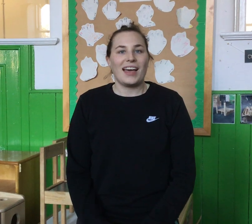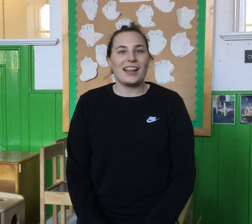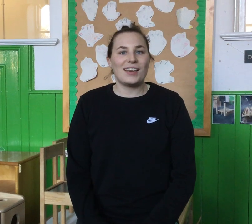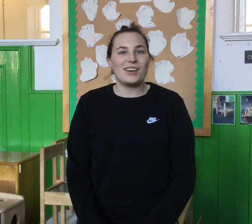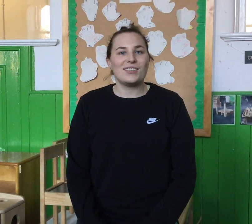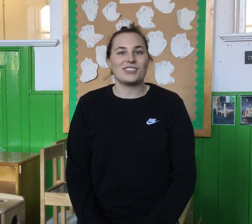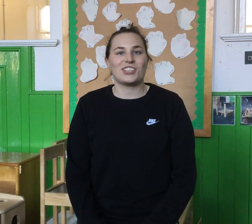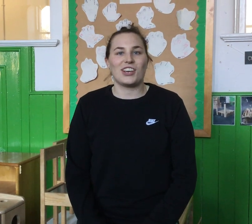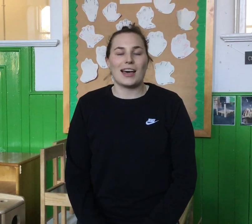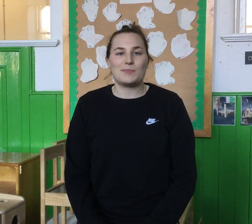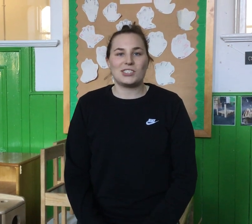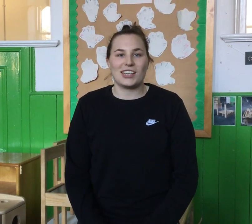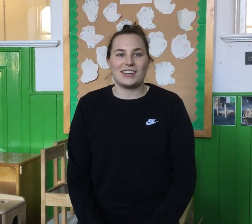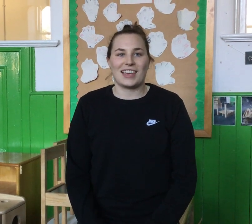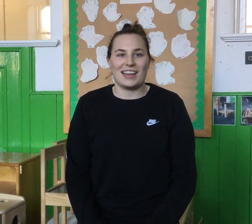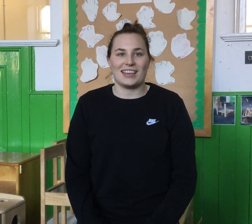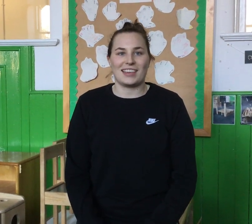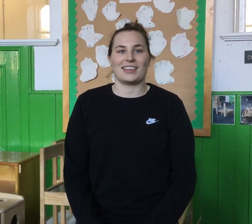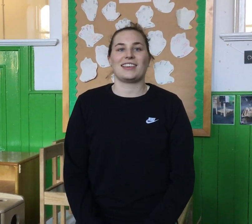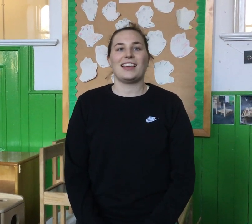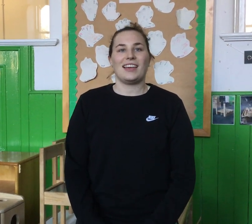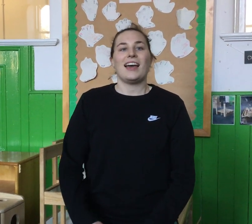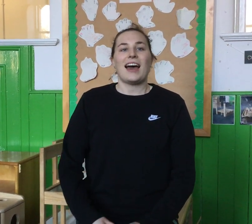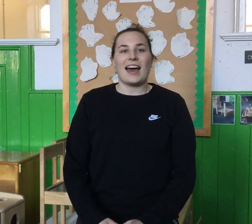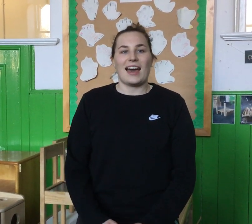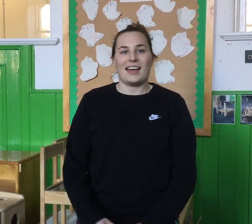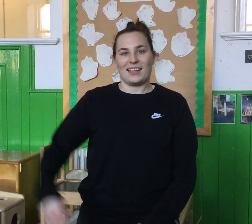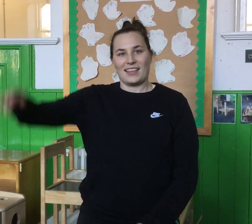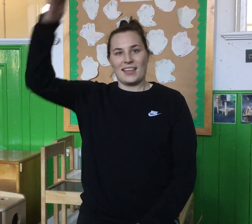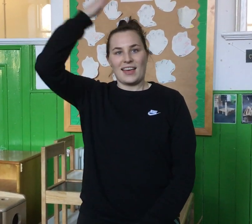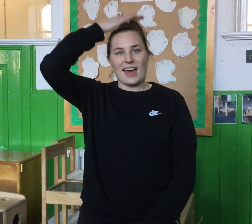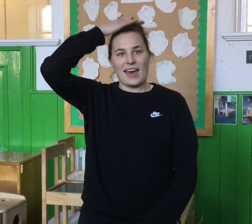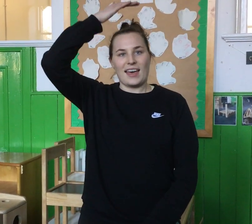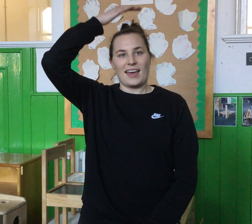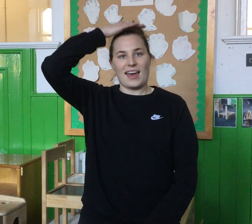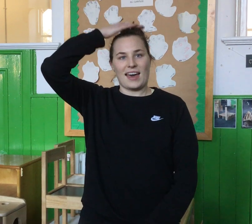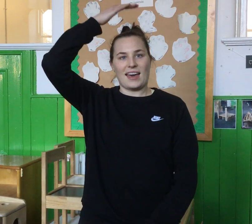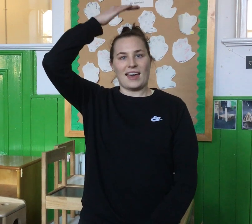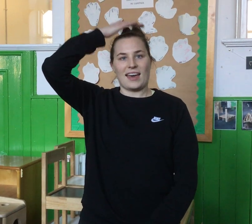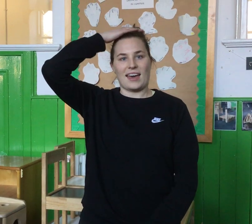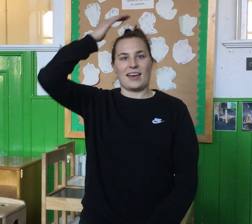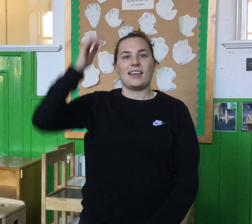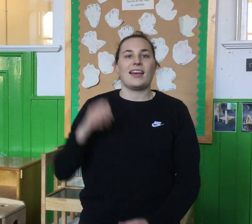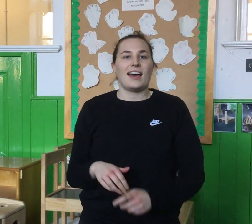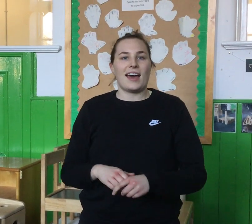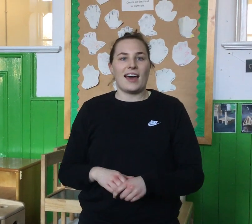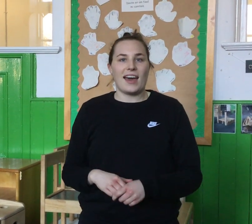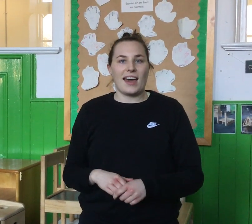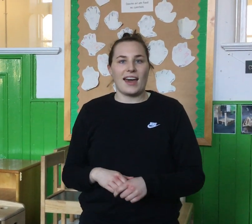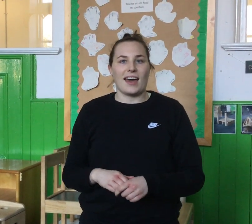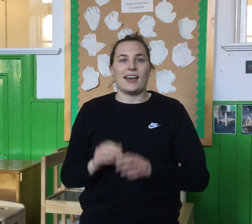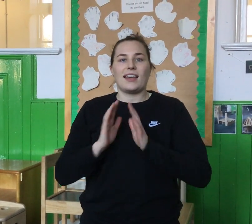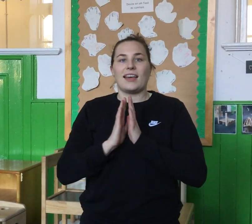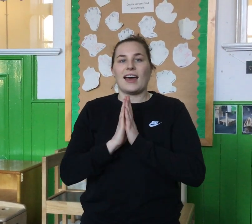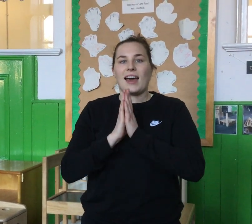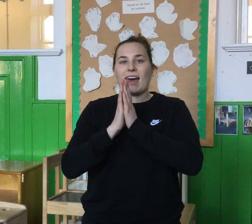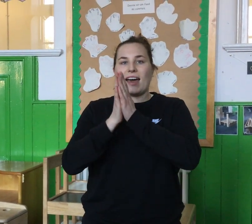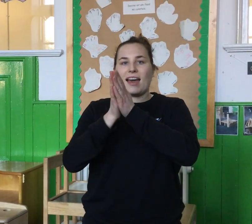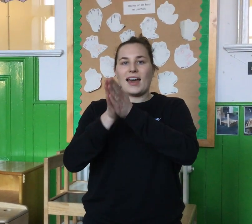Hello! Sheaabajanagalik. A. A. A. A. A. A.